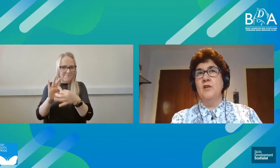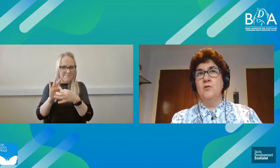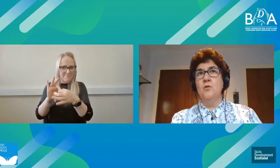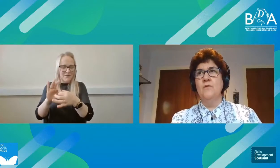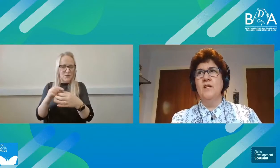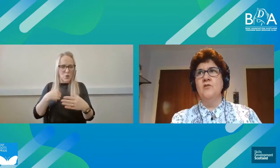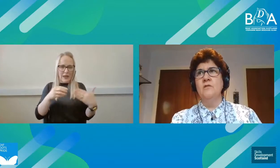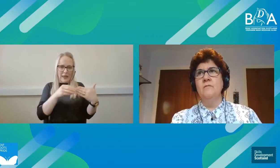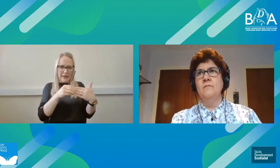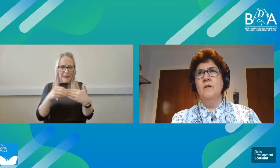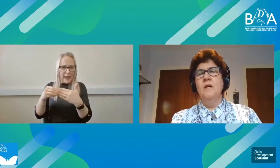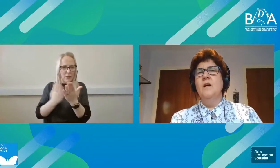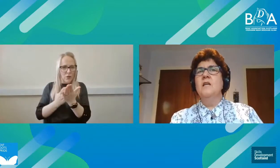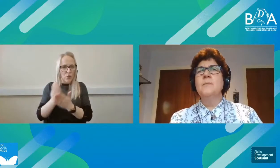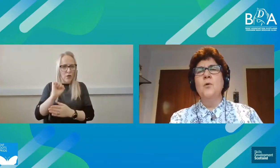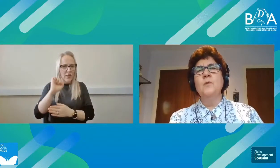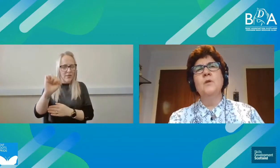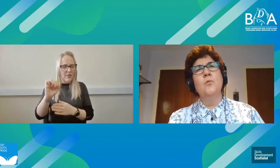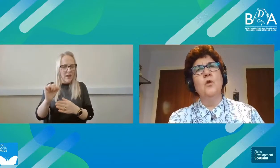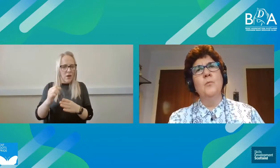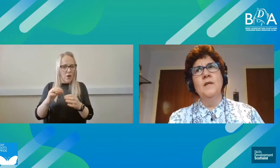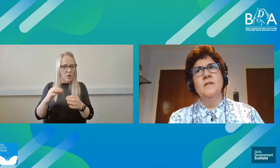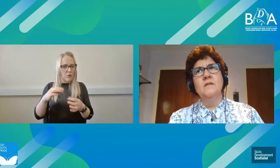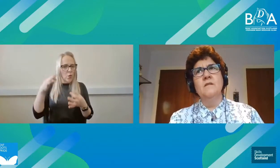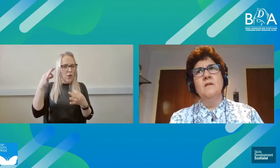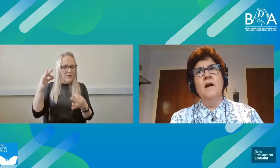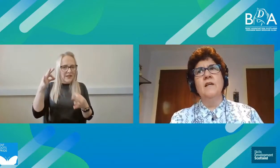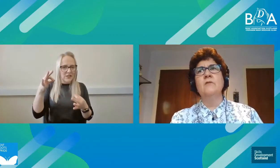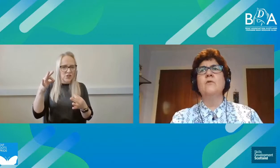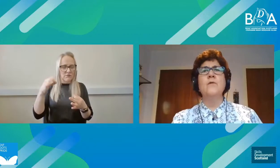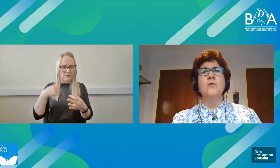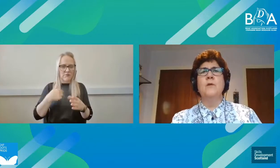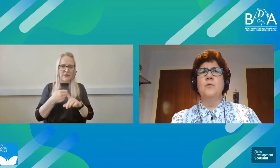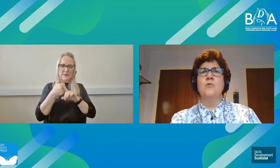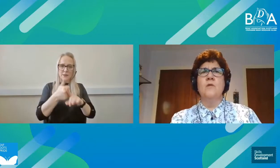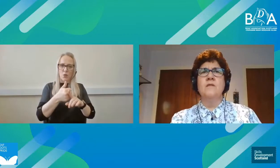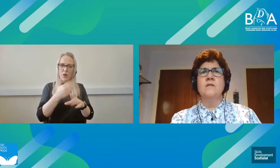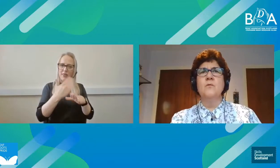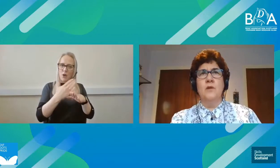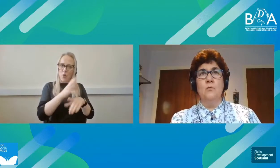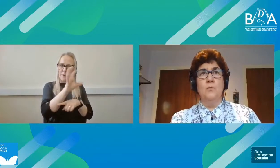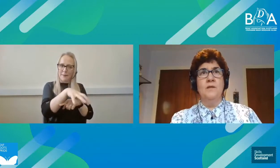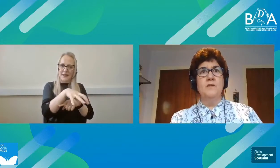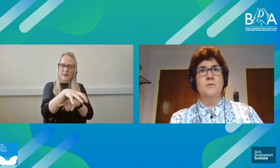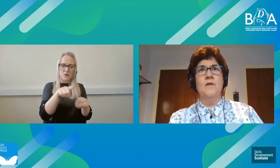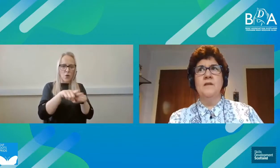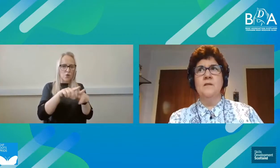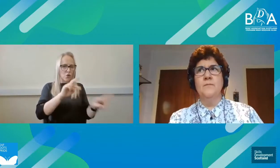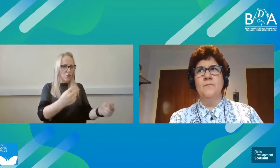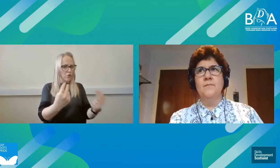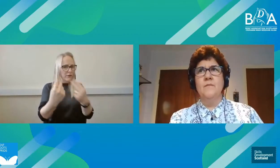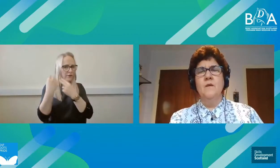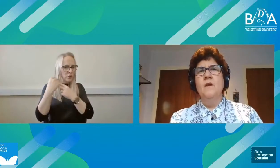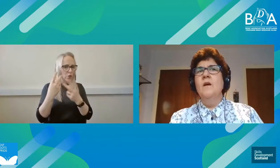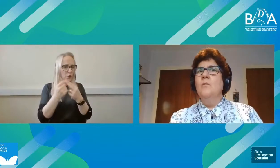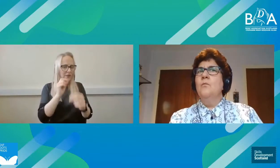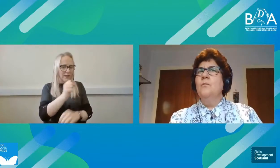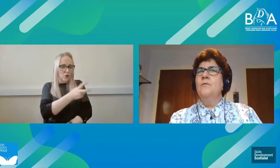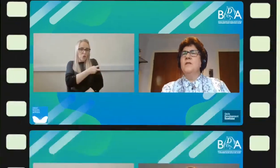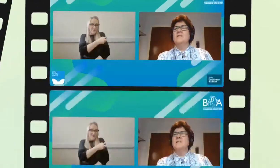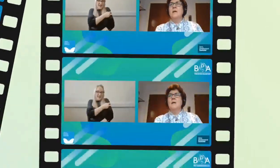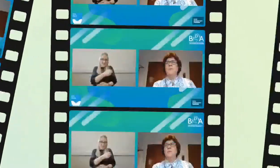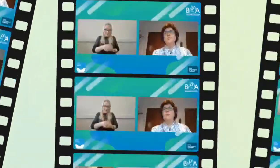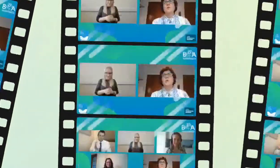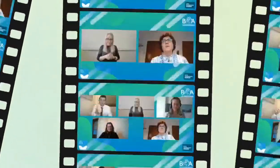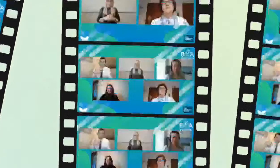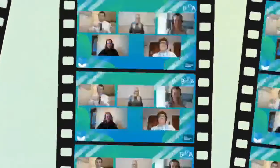their vocational qualification. I support them in the workplace and I review their progress with their workplace supervisor.